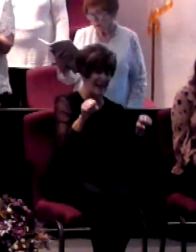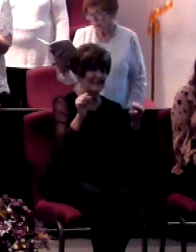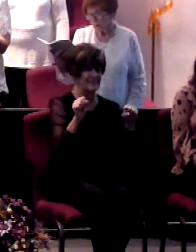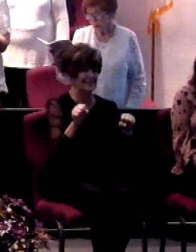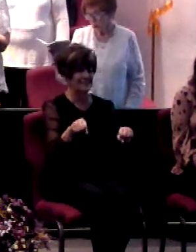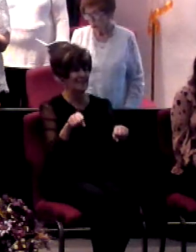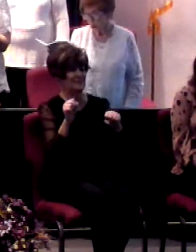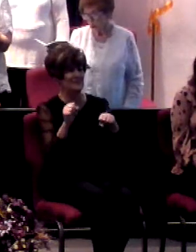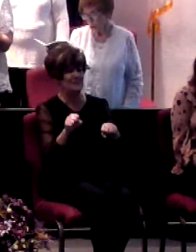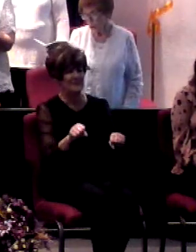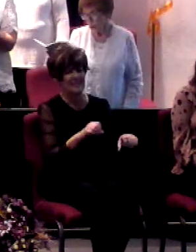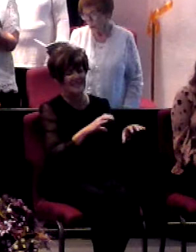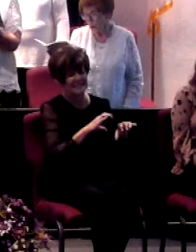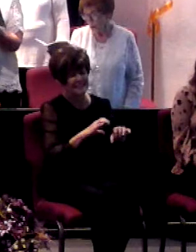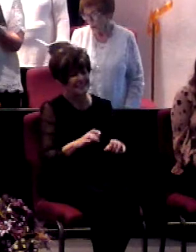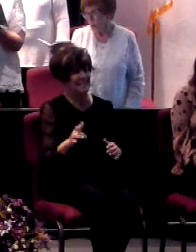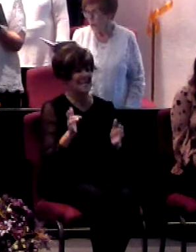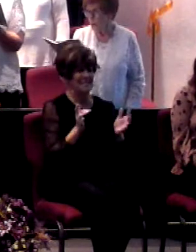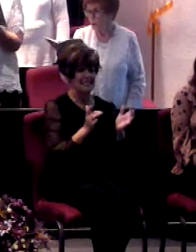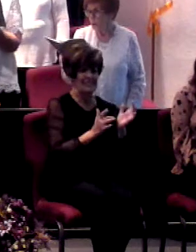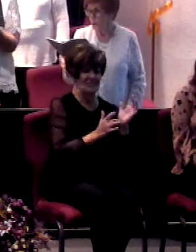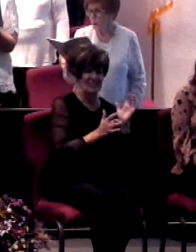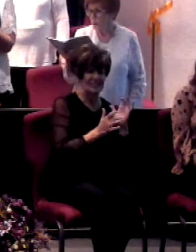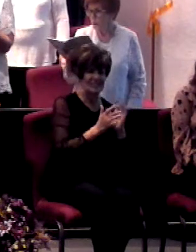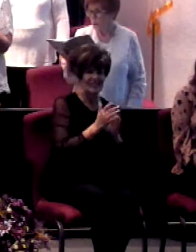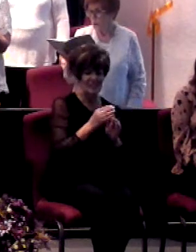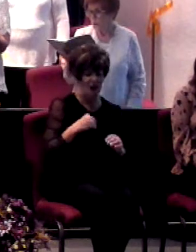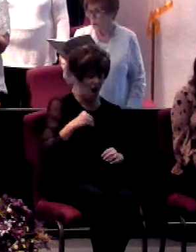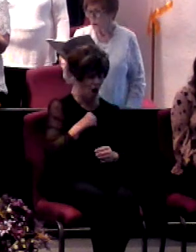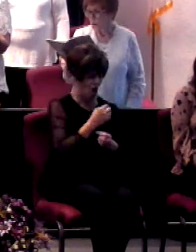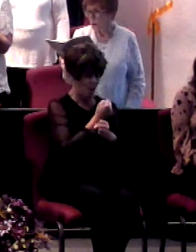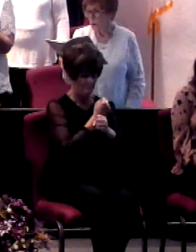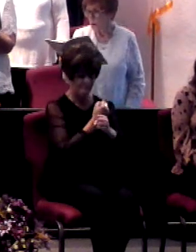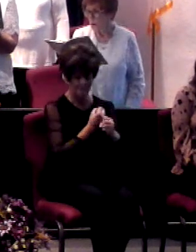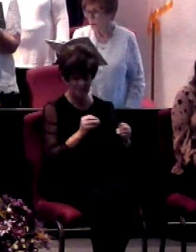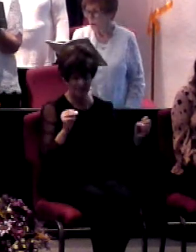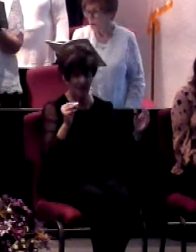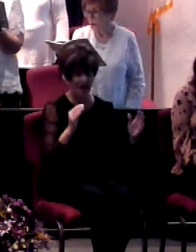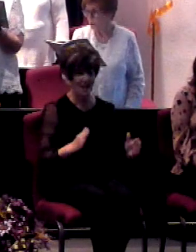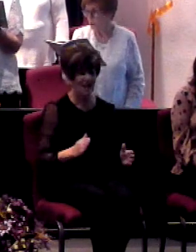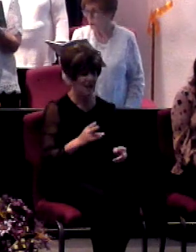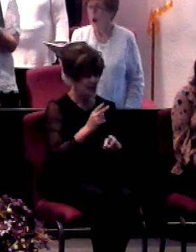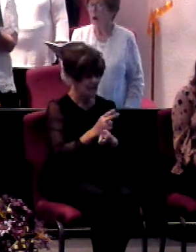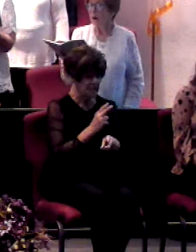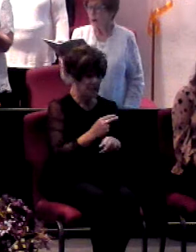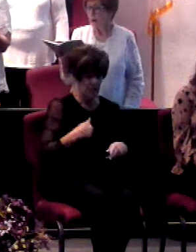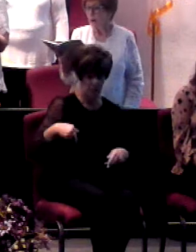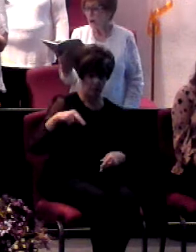He does. And does Jesus, our Messiah, hold forever those he